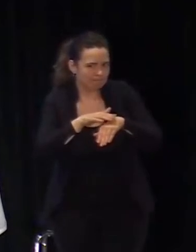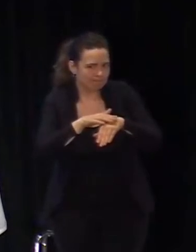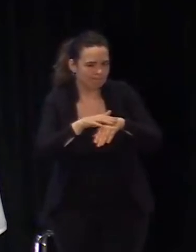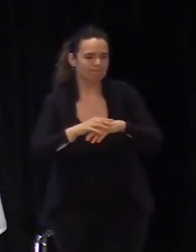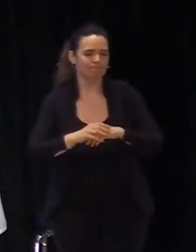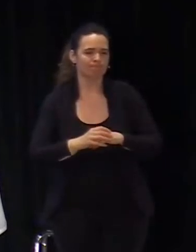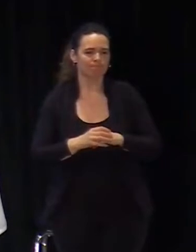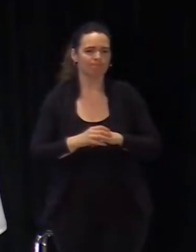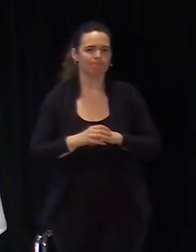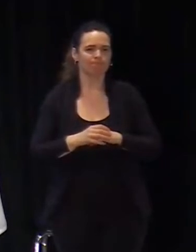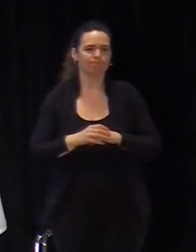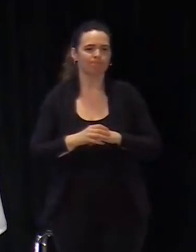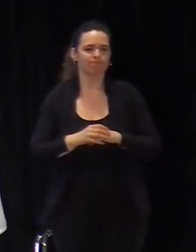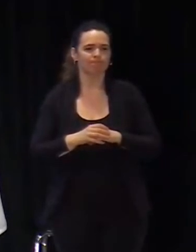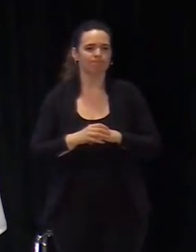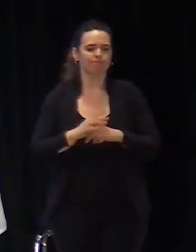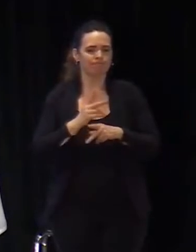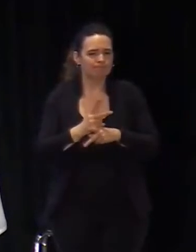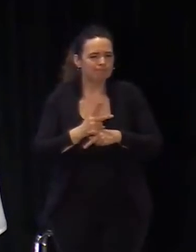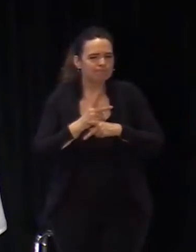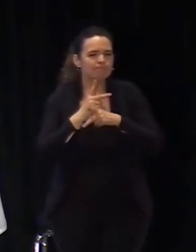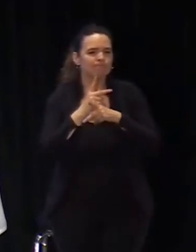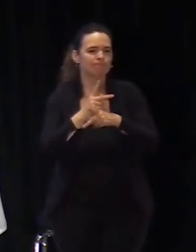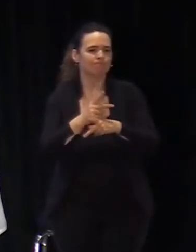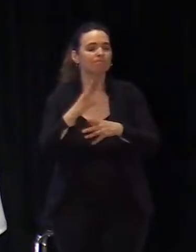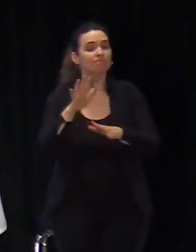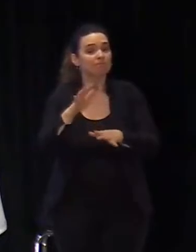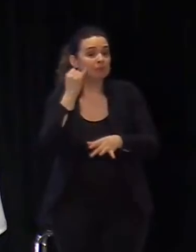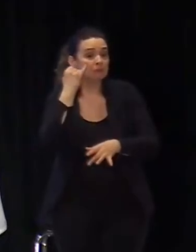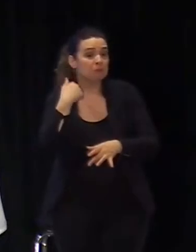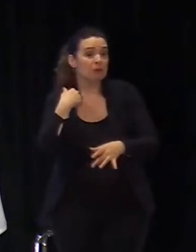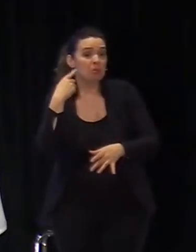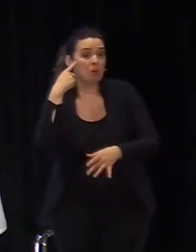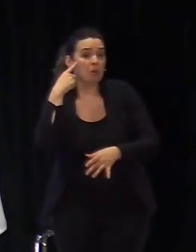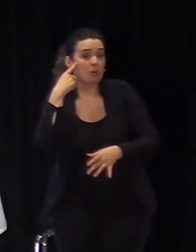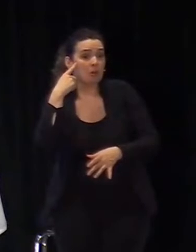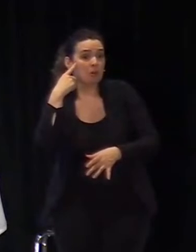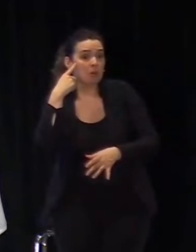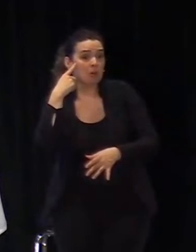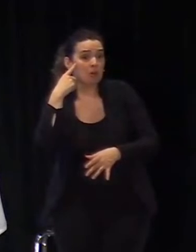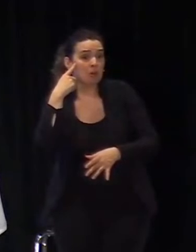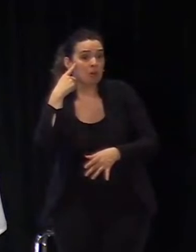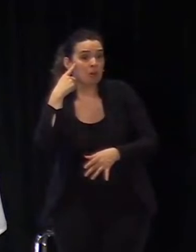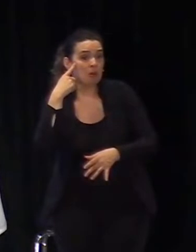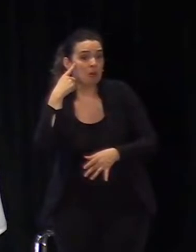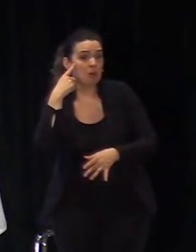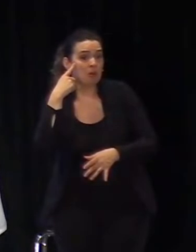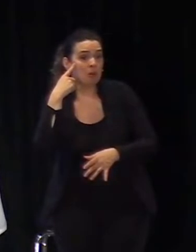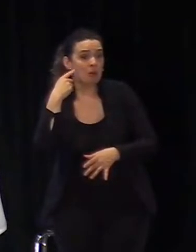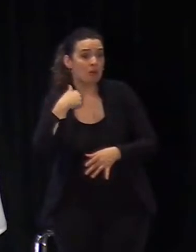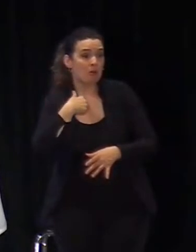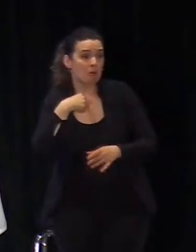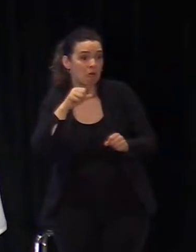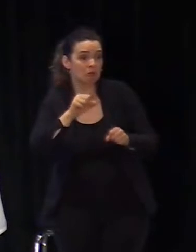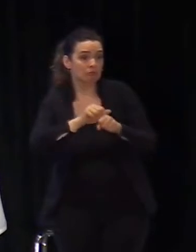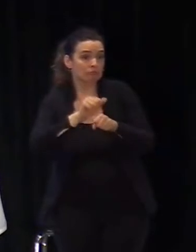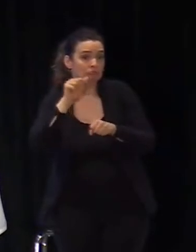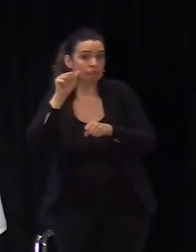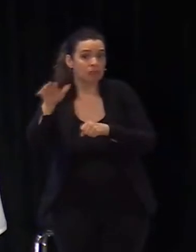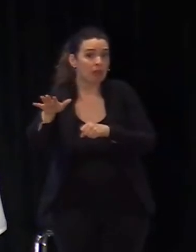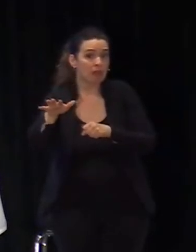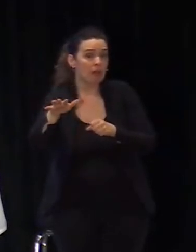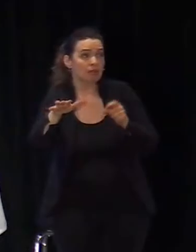send a news, a sports media guy in there who's 100 feet away from the athletes to do that, we would have put those guidance on